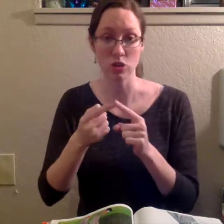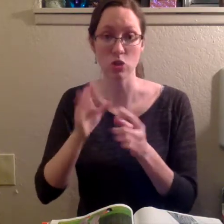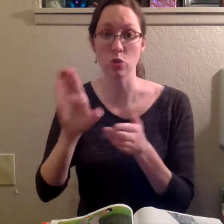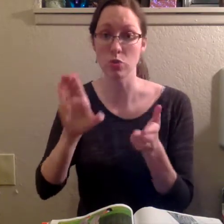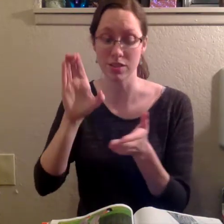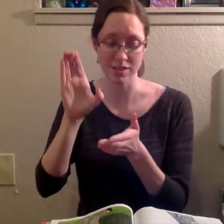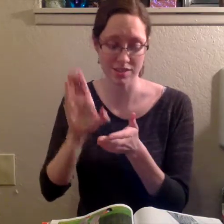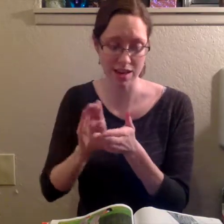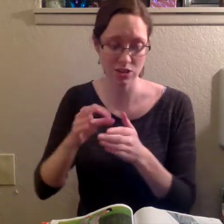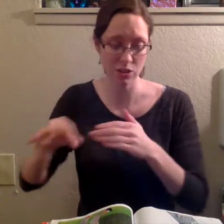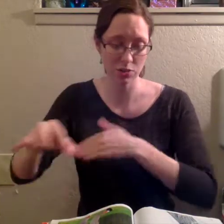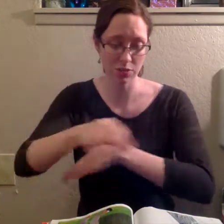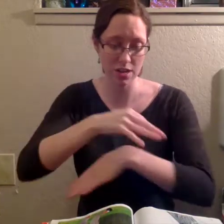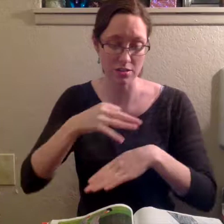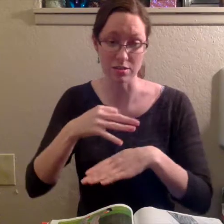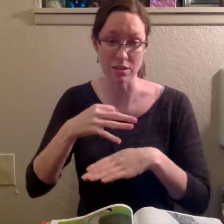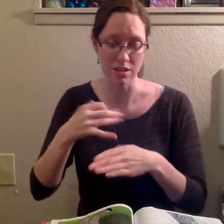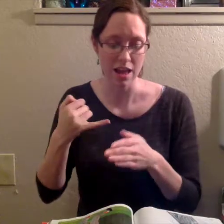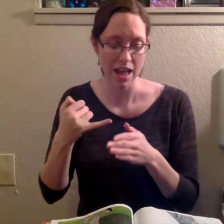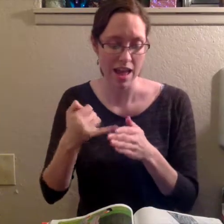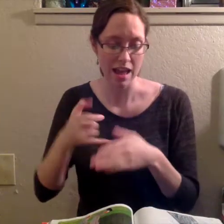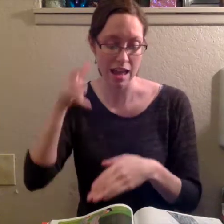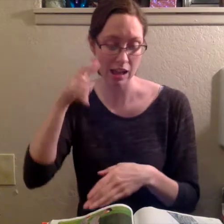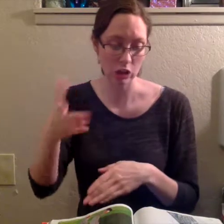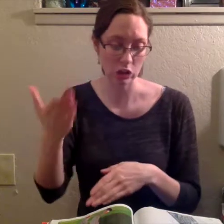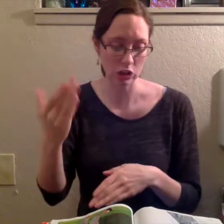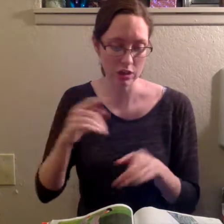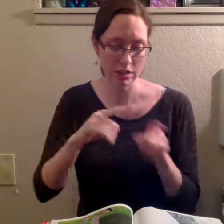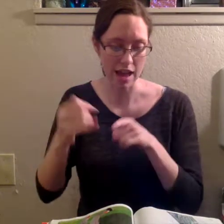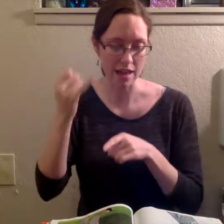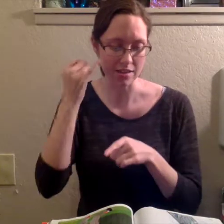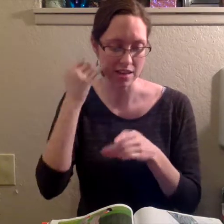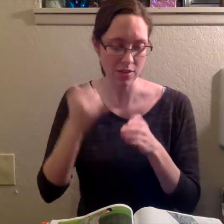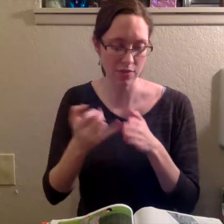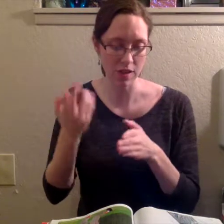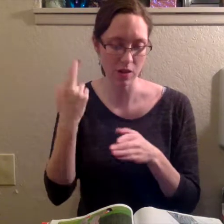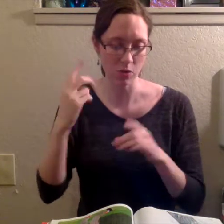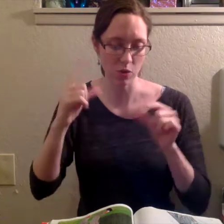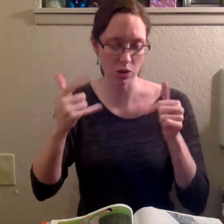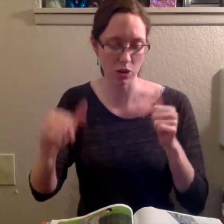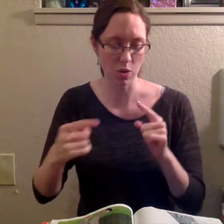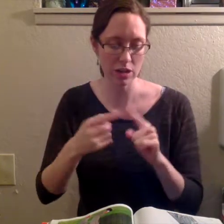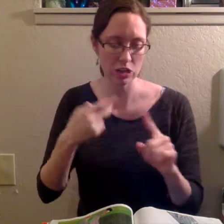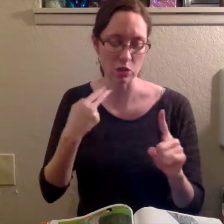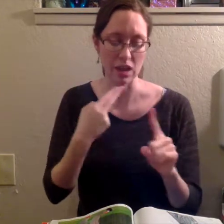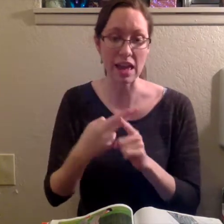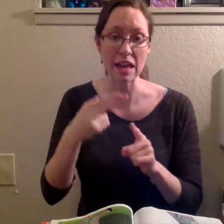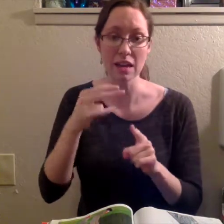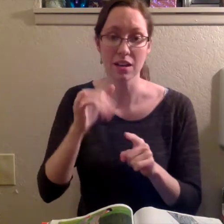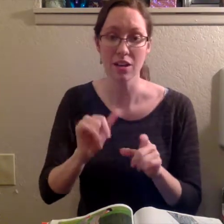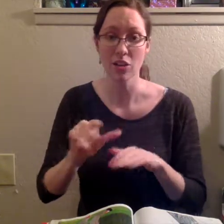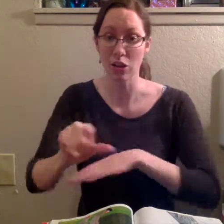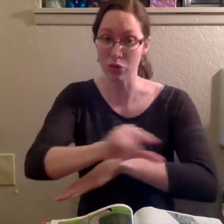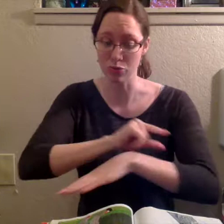to center field. It looked as if it were going to hit the